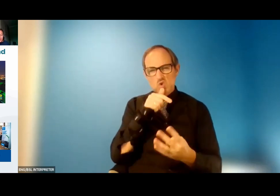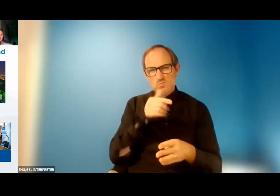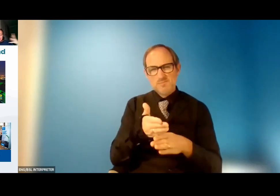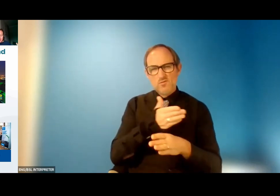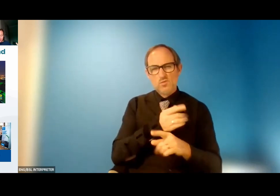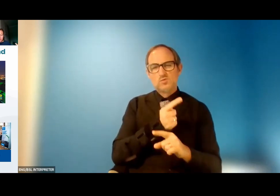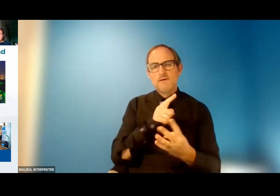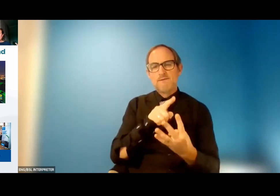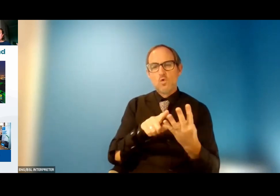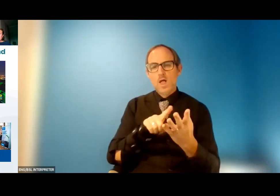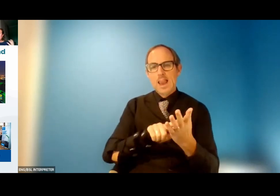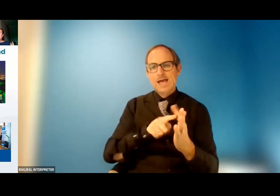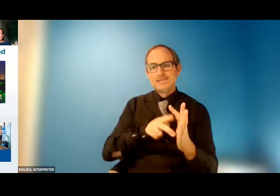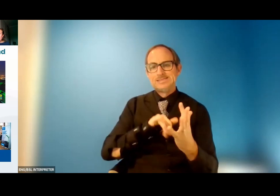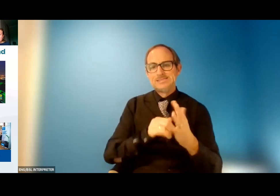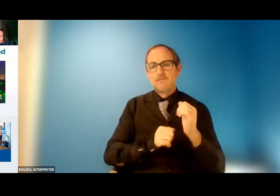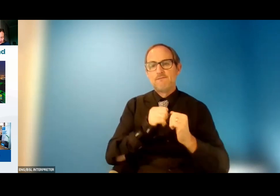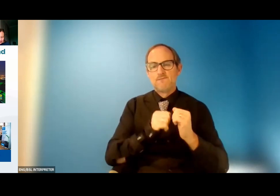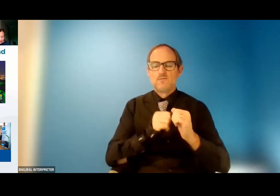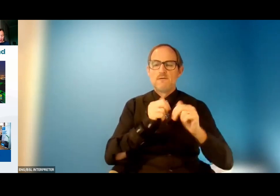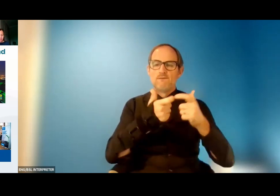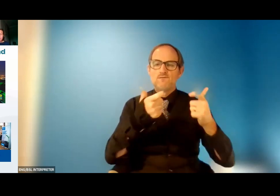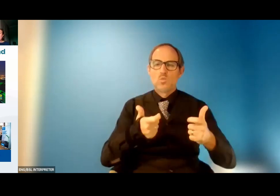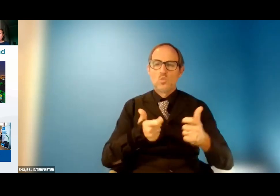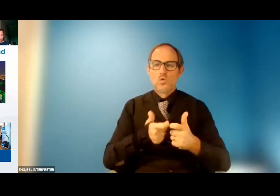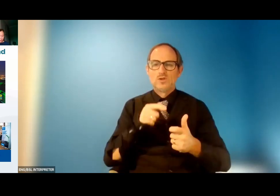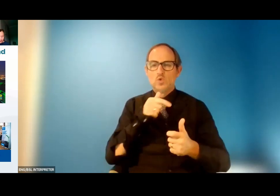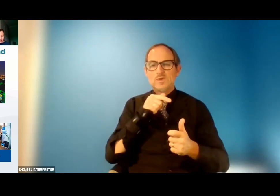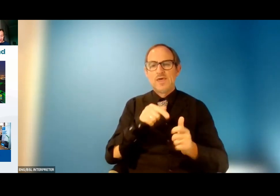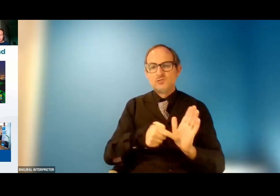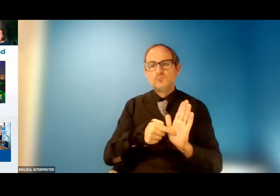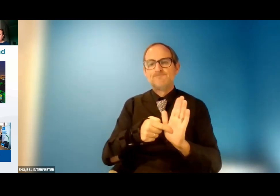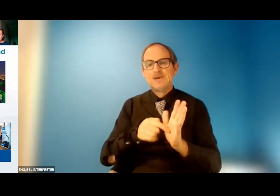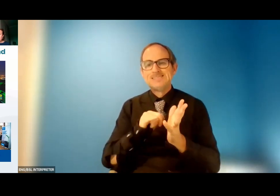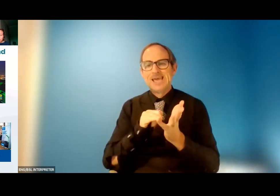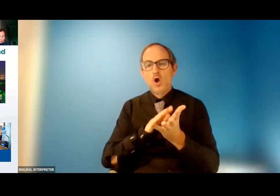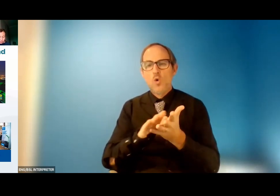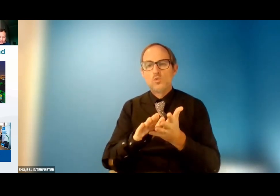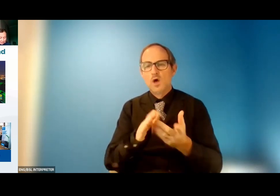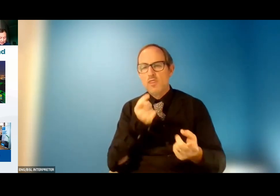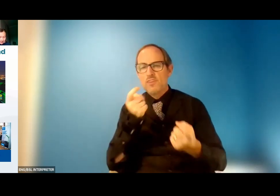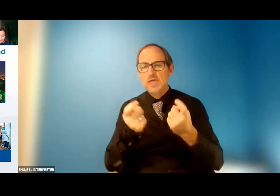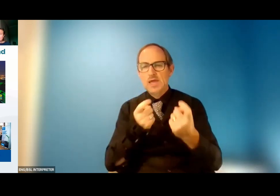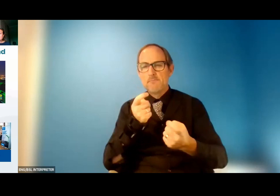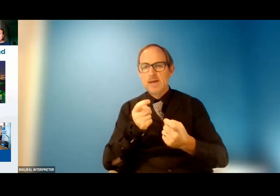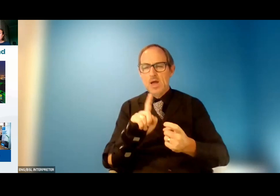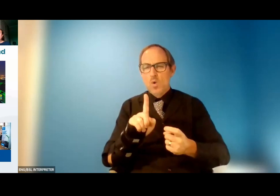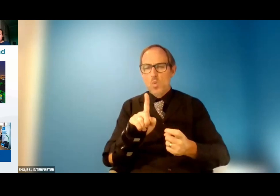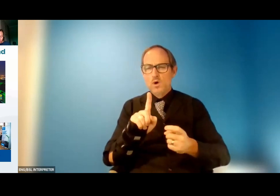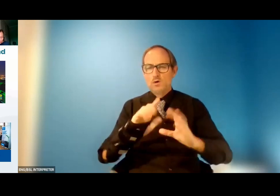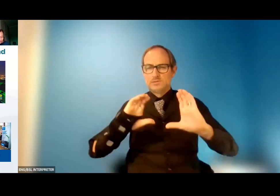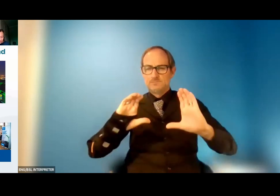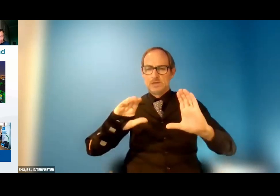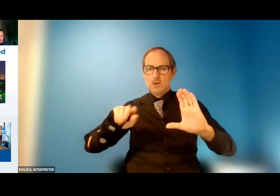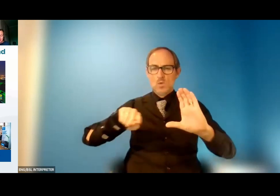get stakeholders thinking really holistically about what thriving in the Doughnut would really mean for Glasgow